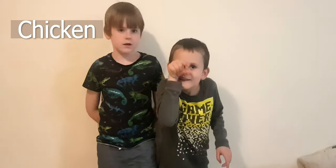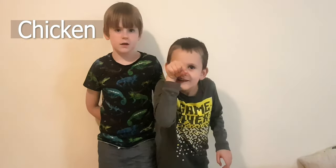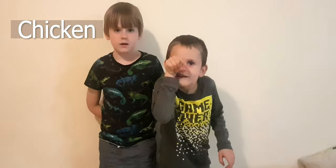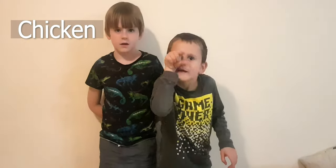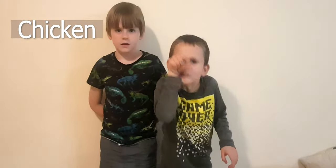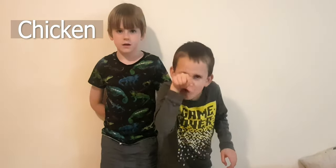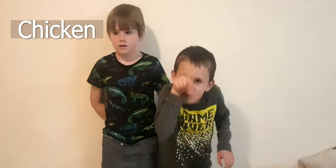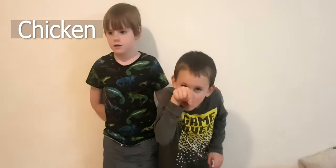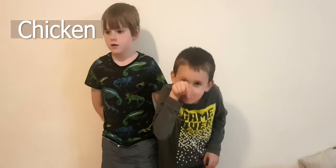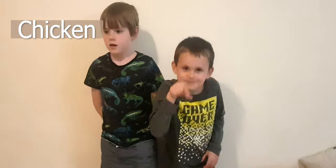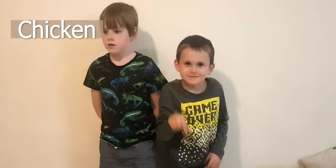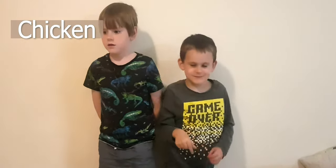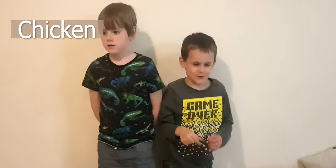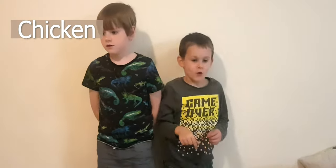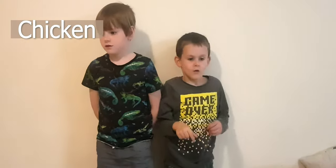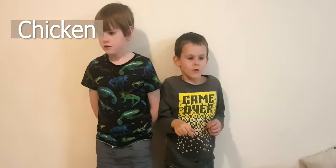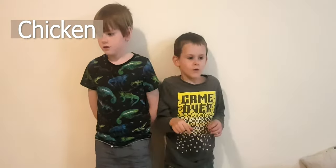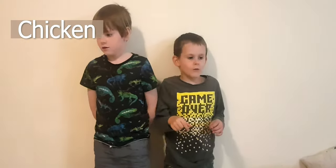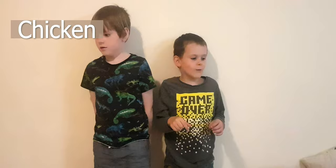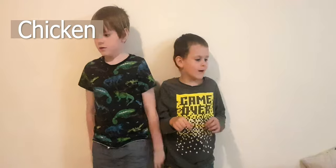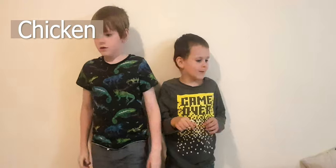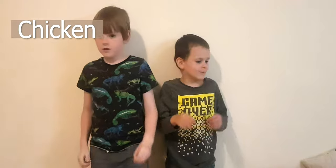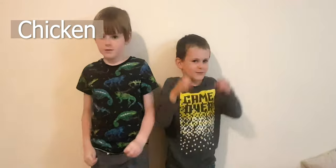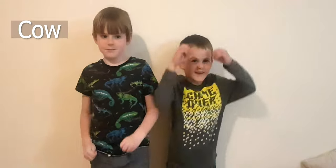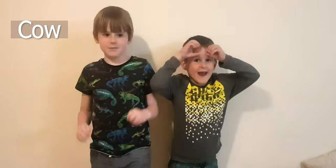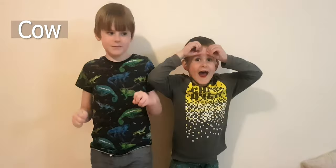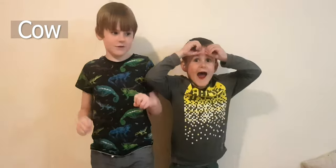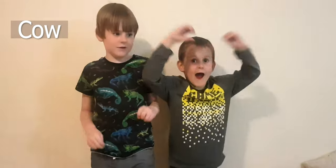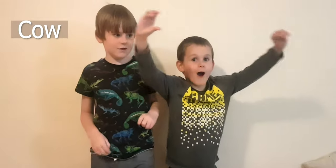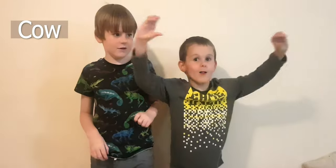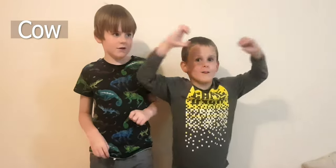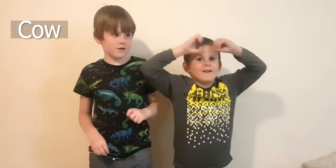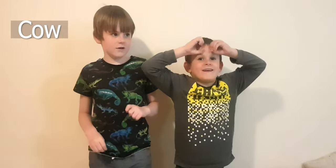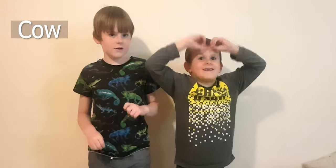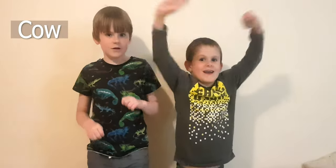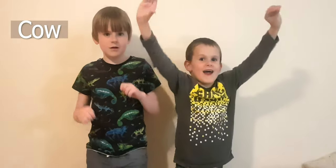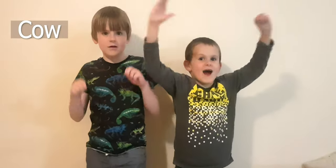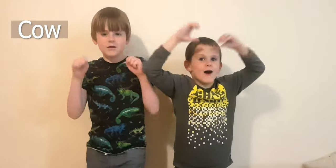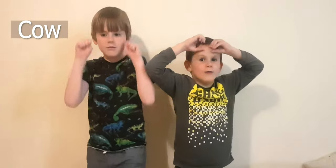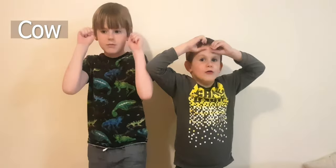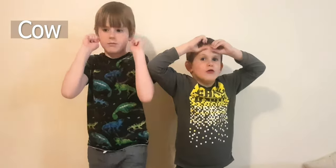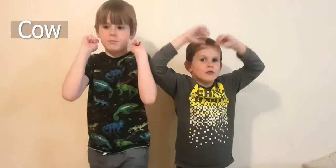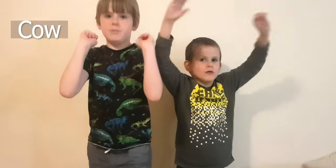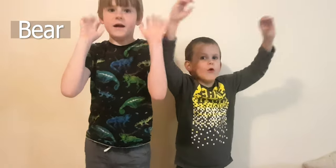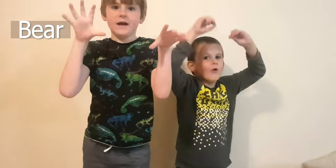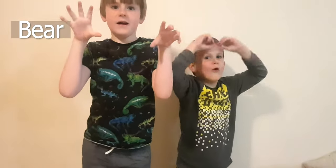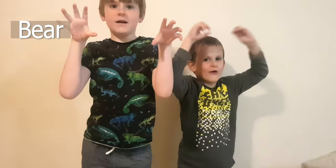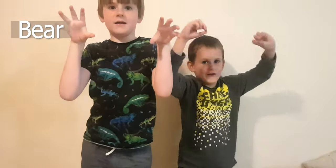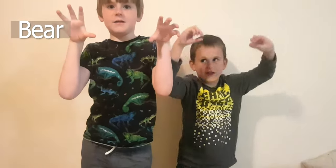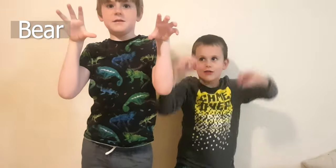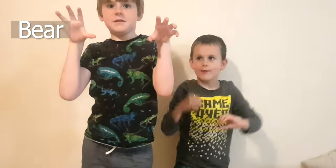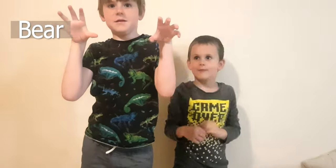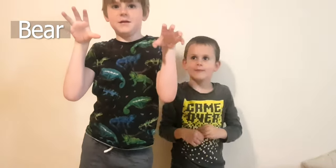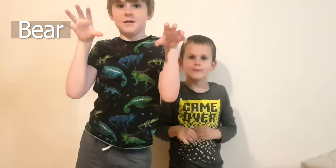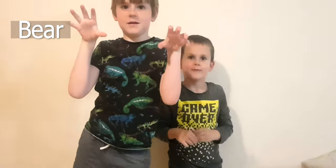Chicken. Good, chicken. Or cow. Cow, good. Bear.